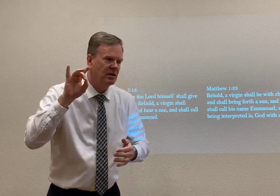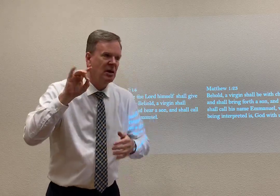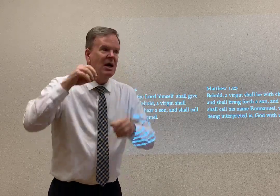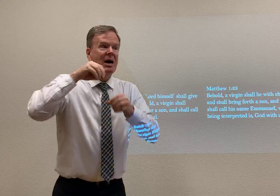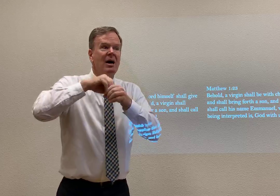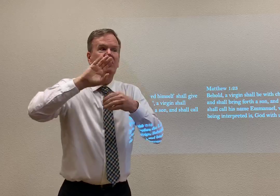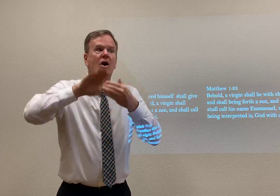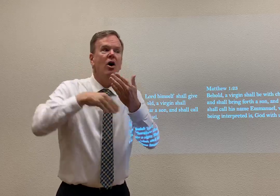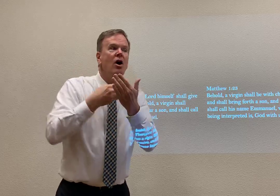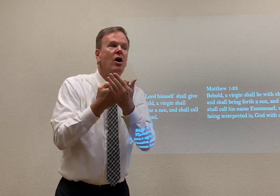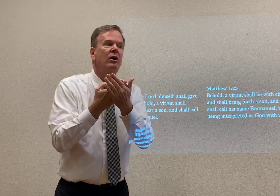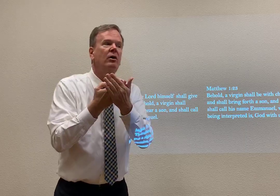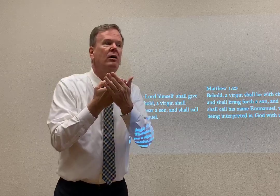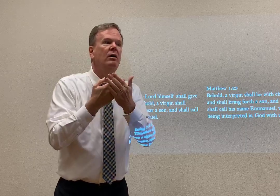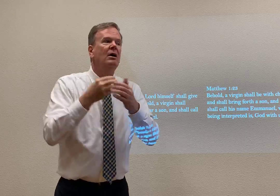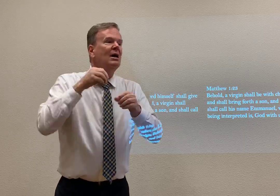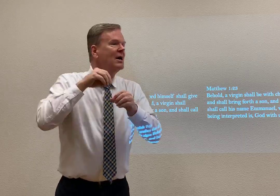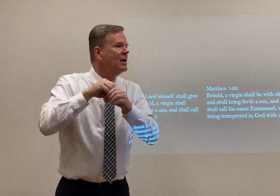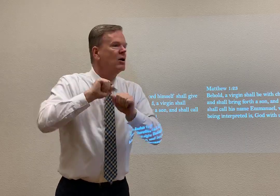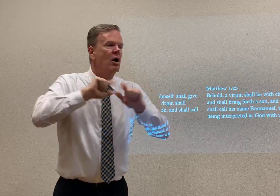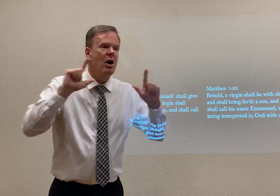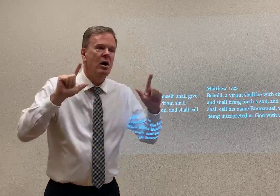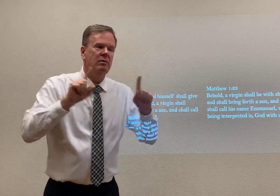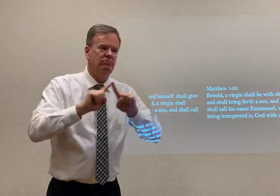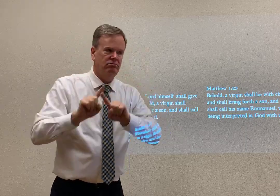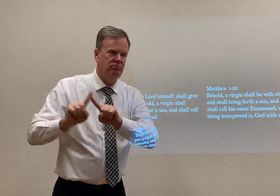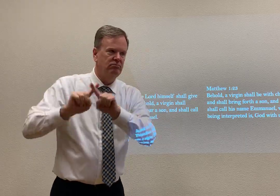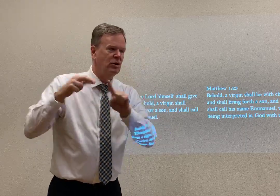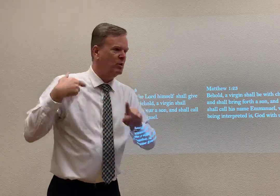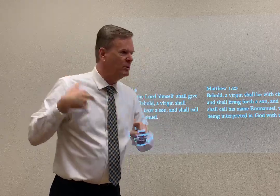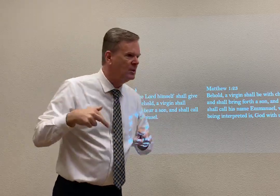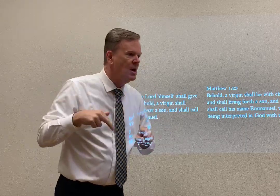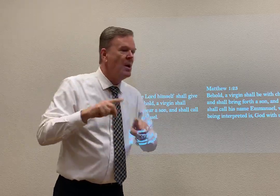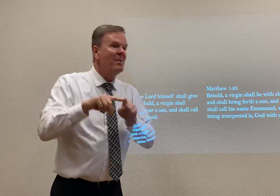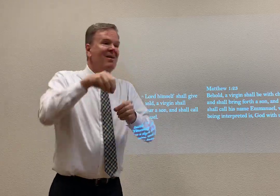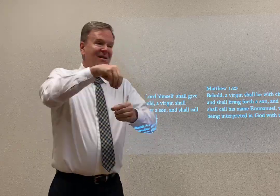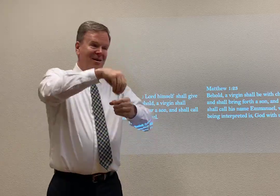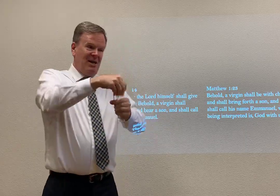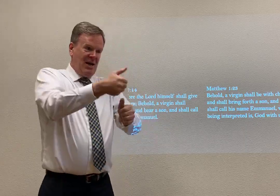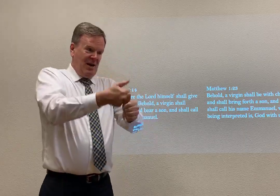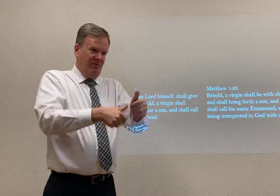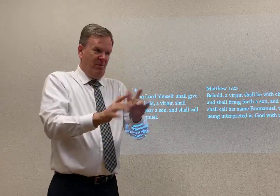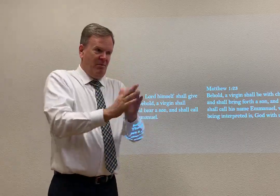Right. All of them. It's in different religions. In your